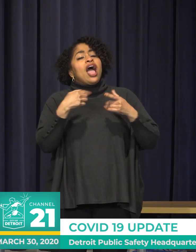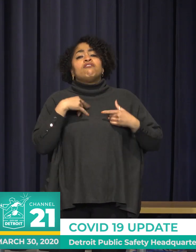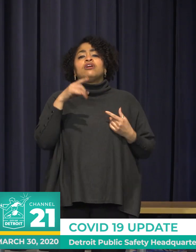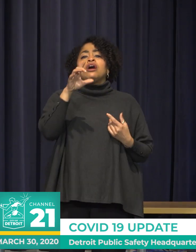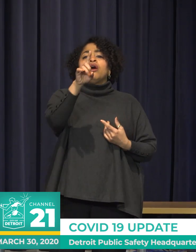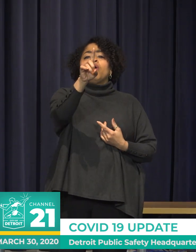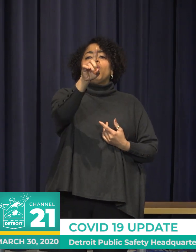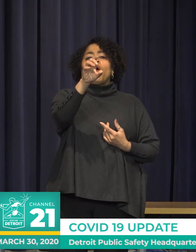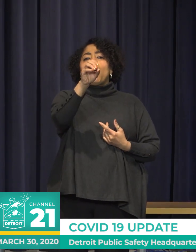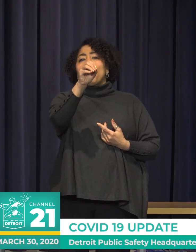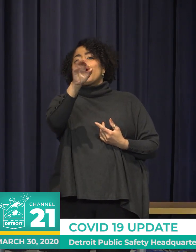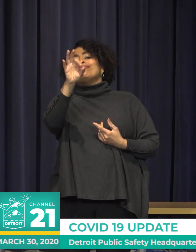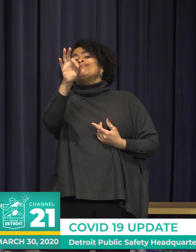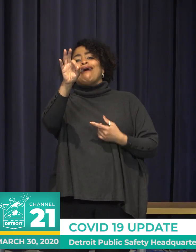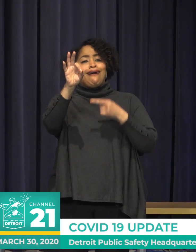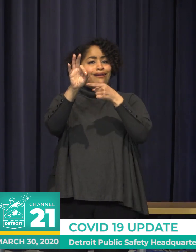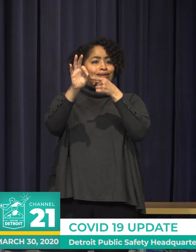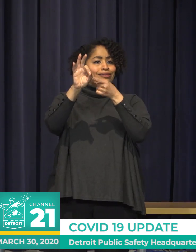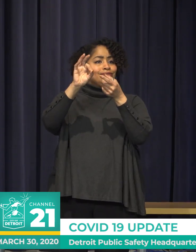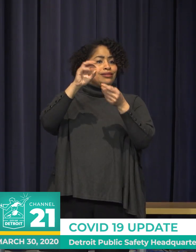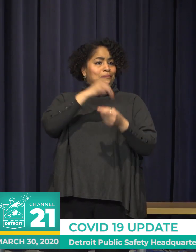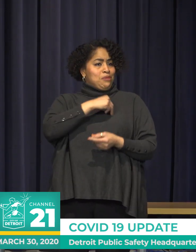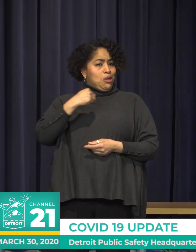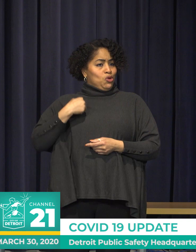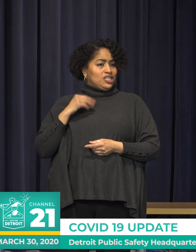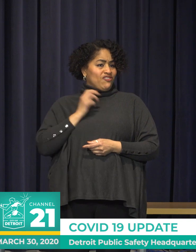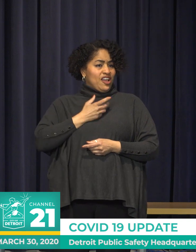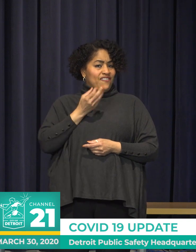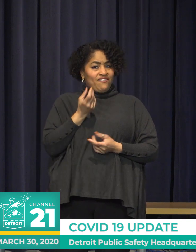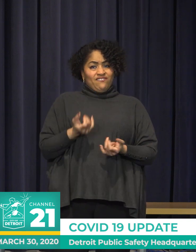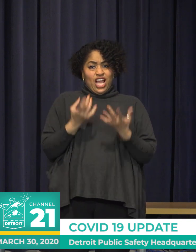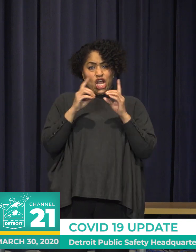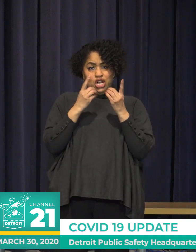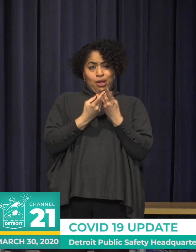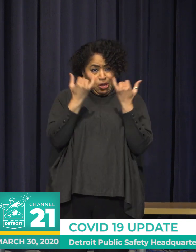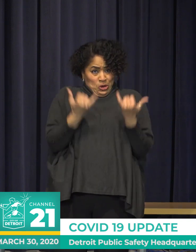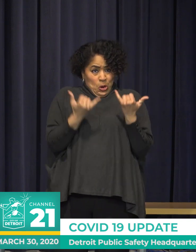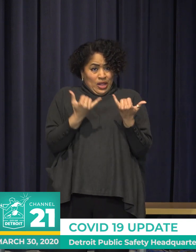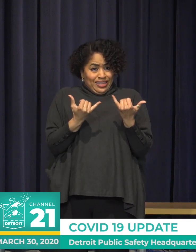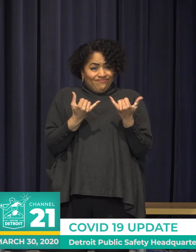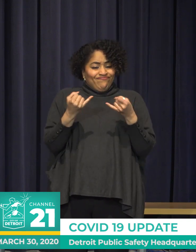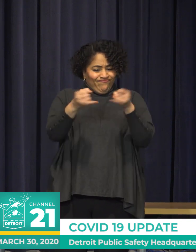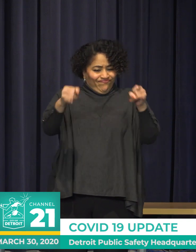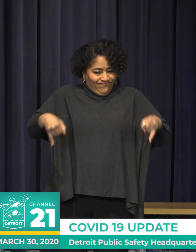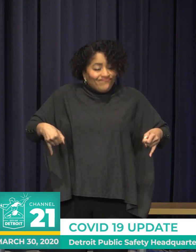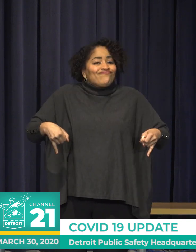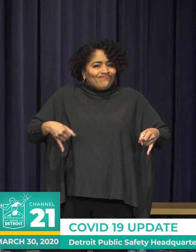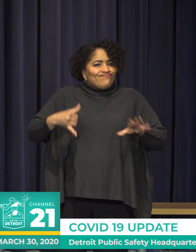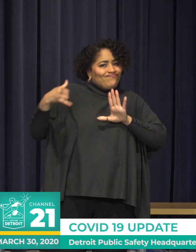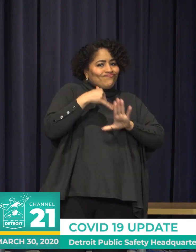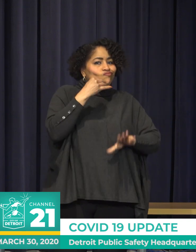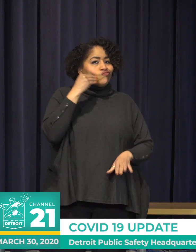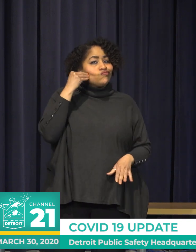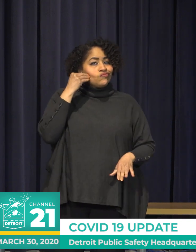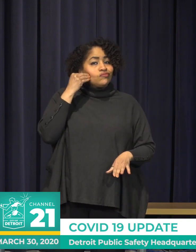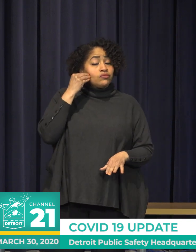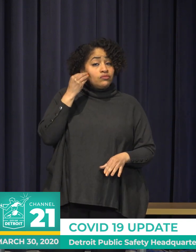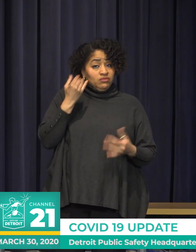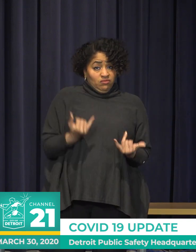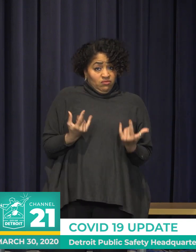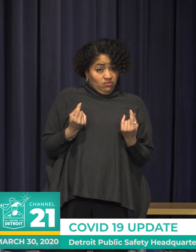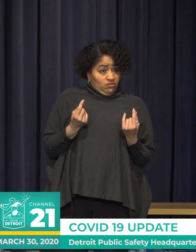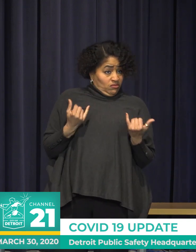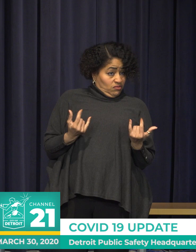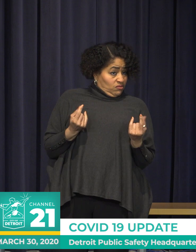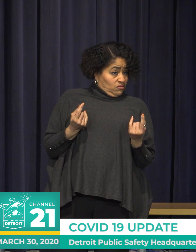109 members of the Detroit Fire Department are currently quarantined. And so what we are going to do